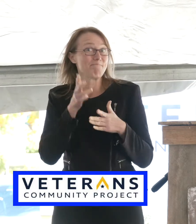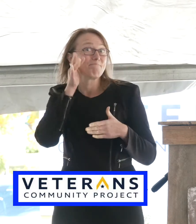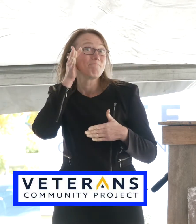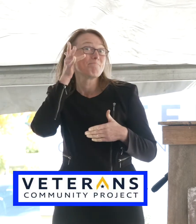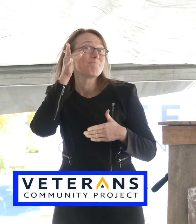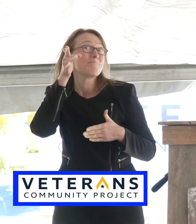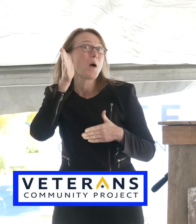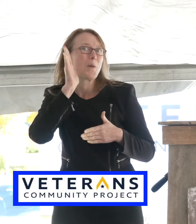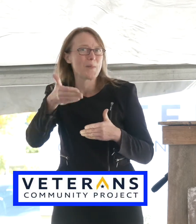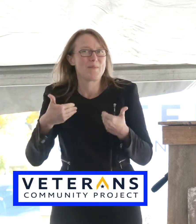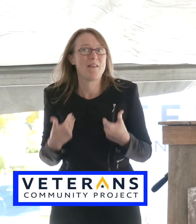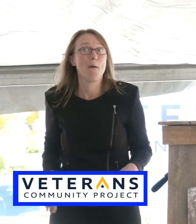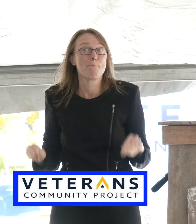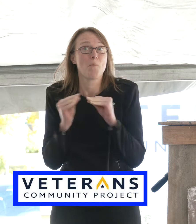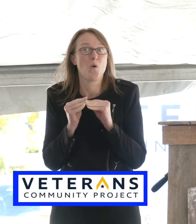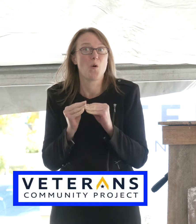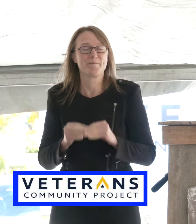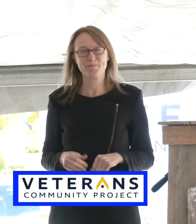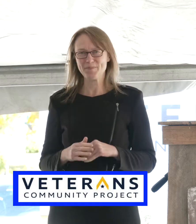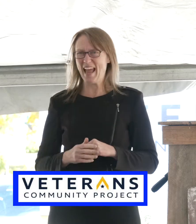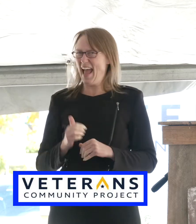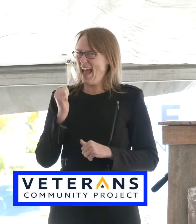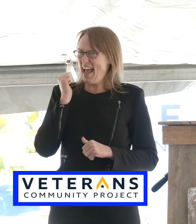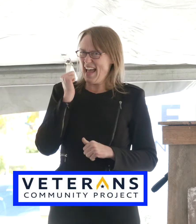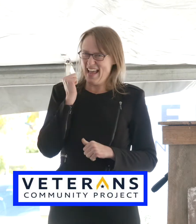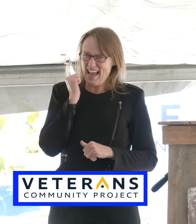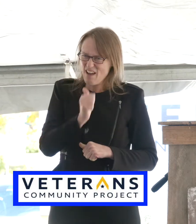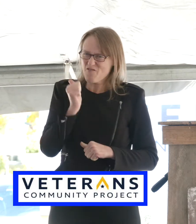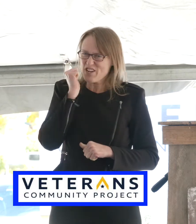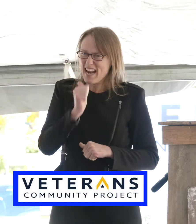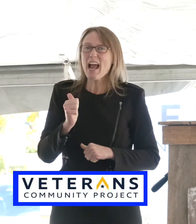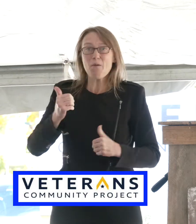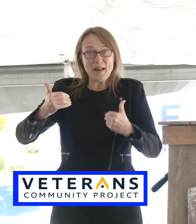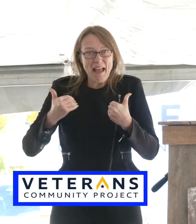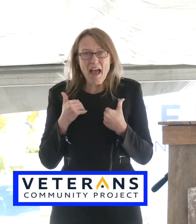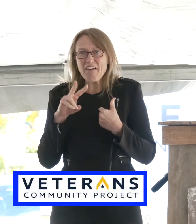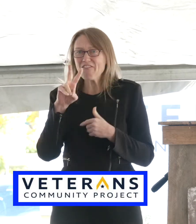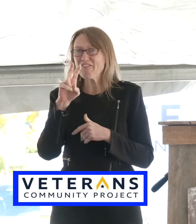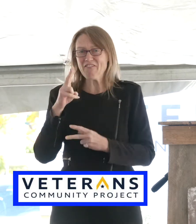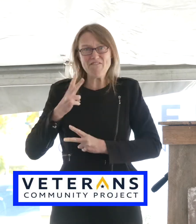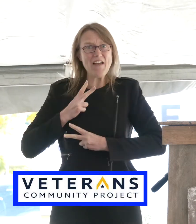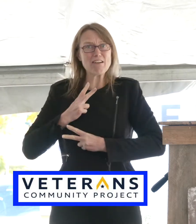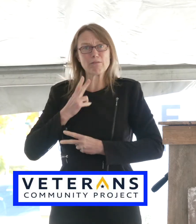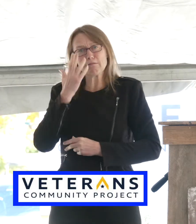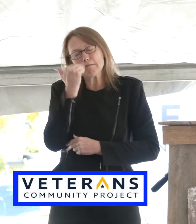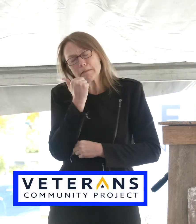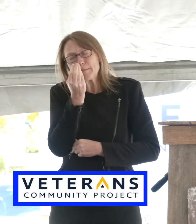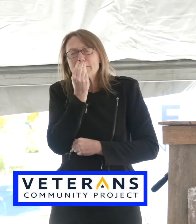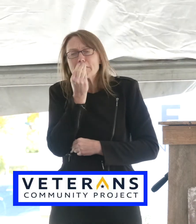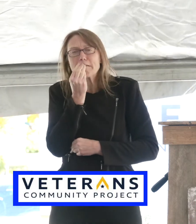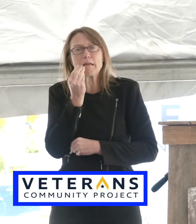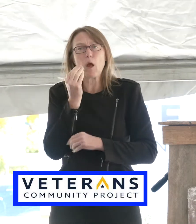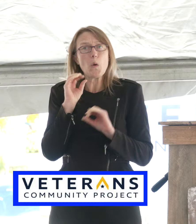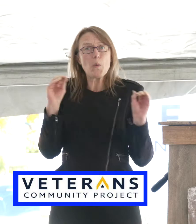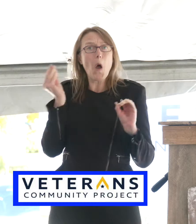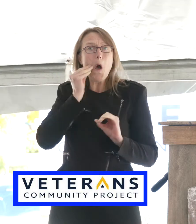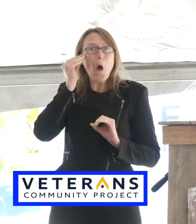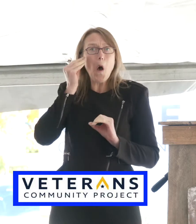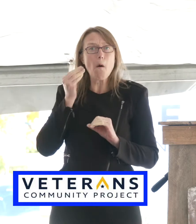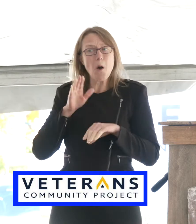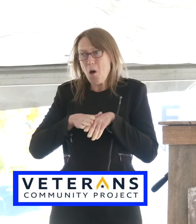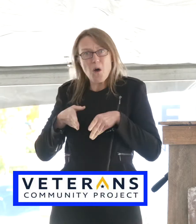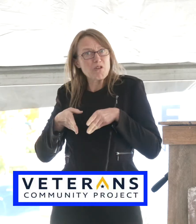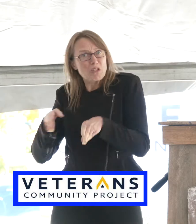the streets sleeping each and every day with nowhere to go. And we have to show them